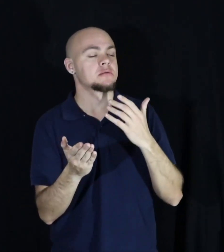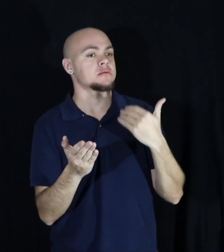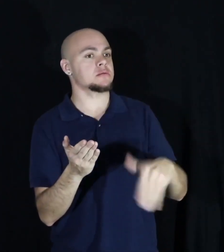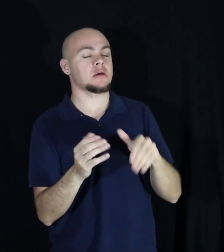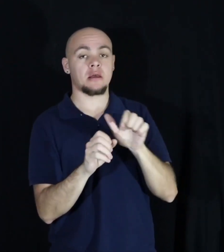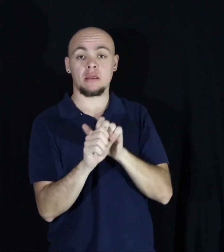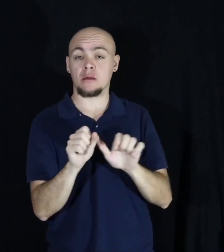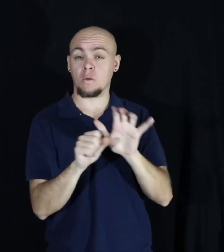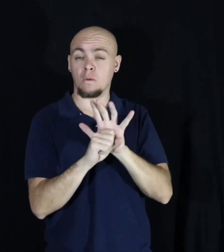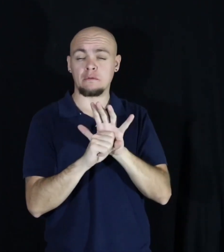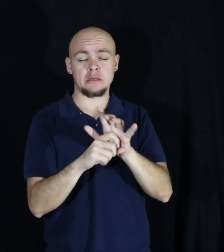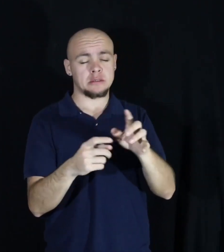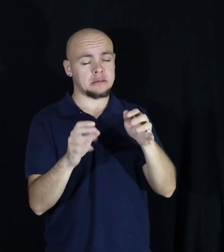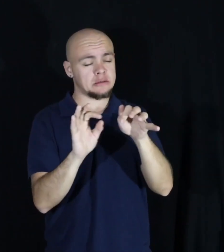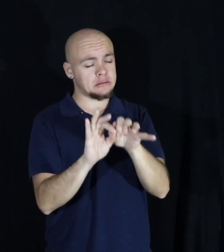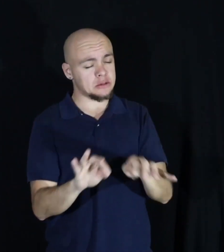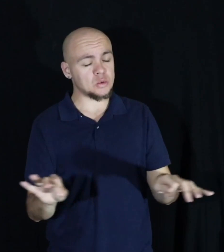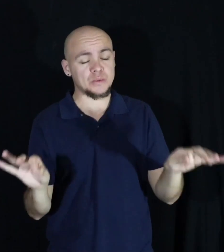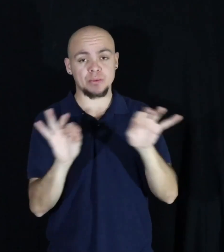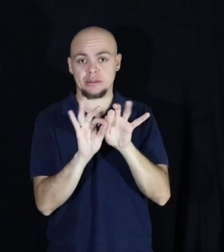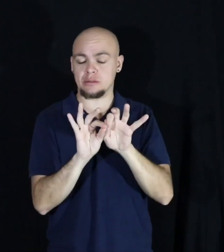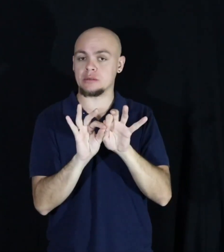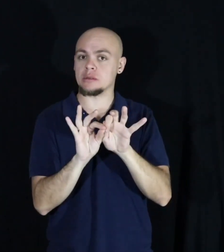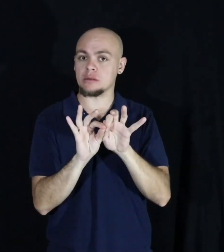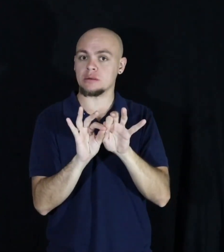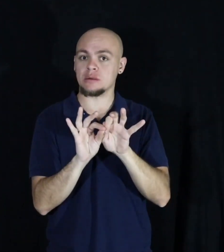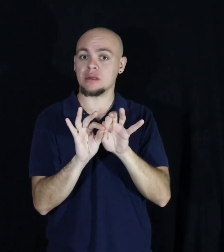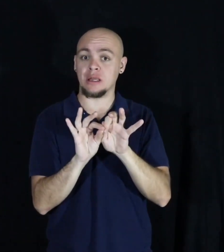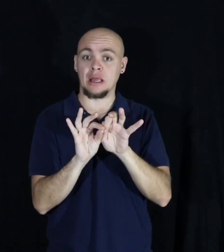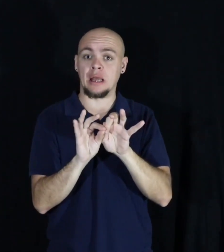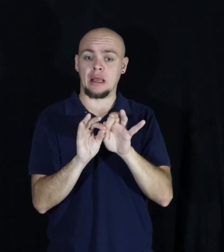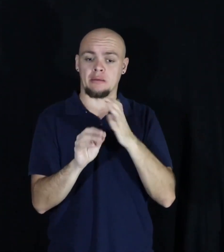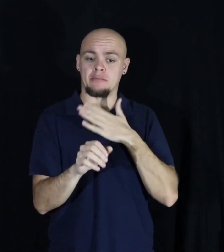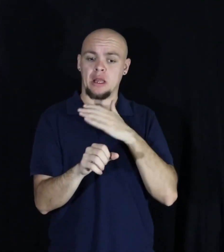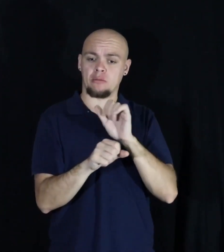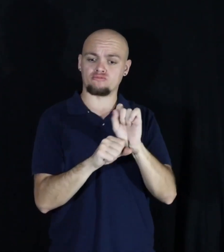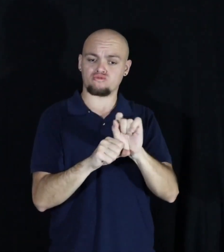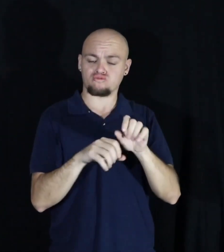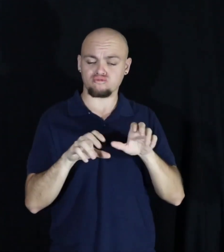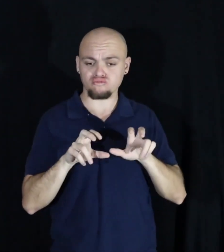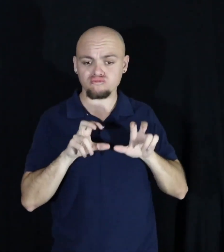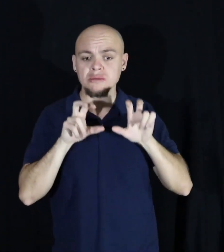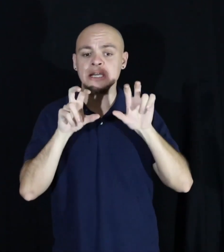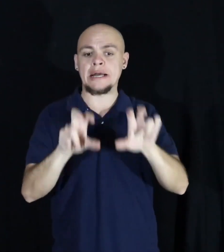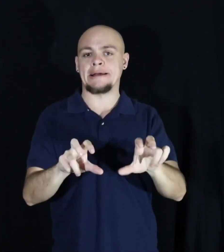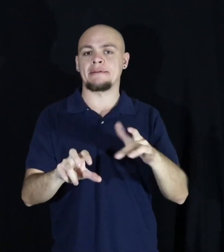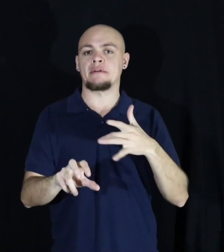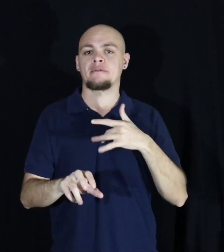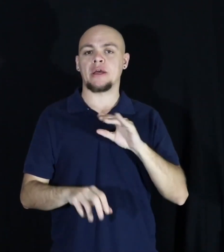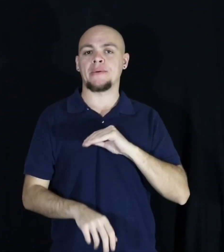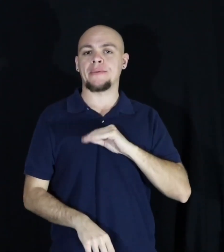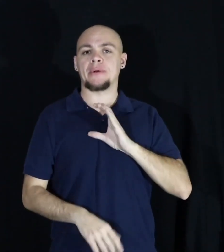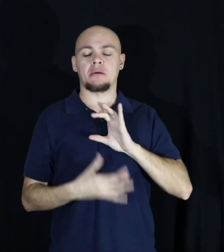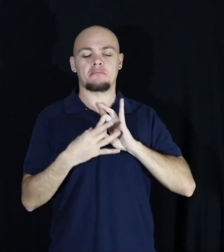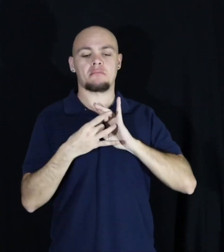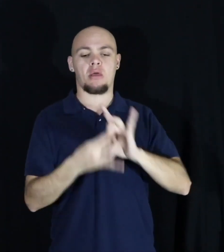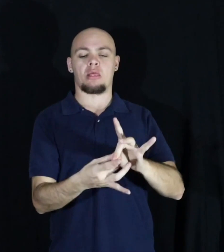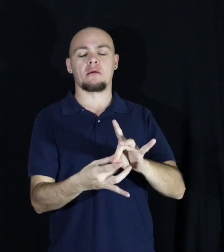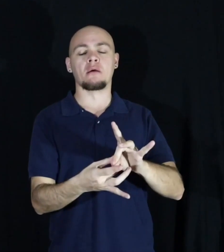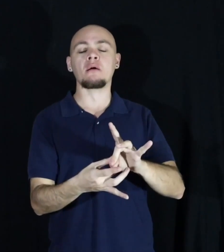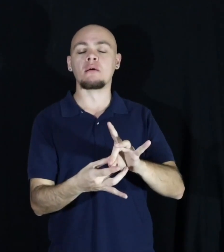pandemic. And the contribution I make gives me a huge sense of belonging.